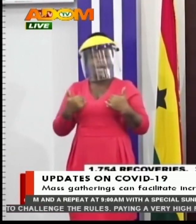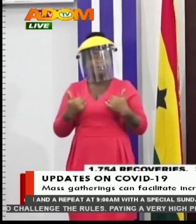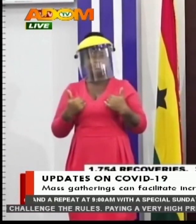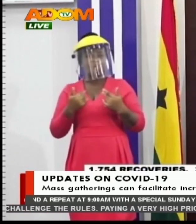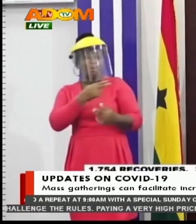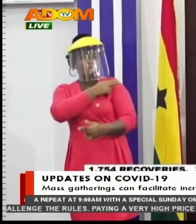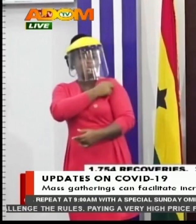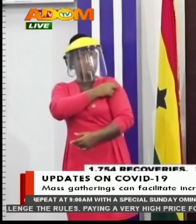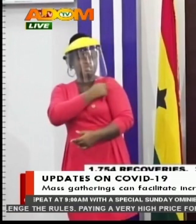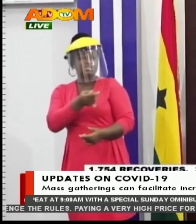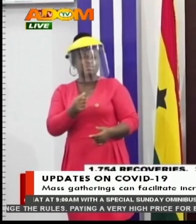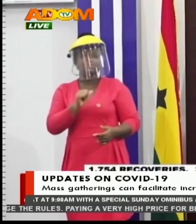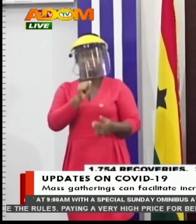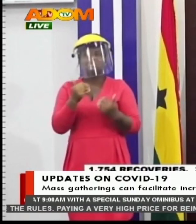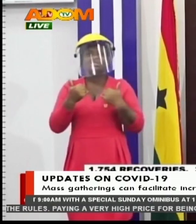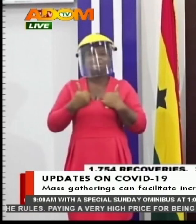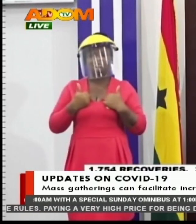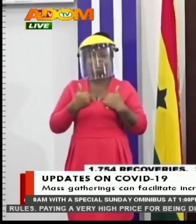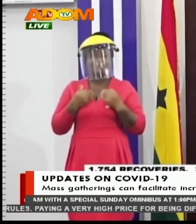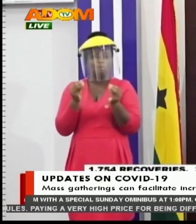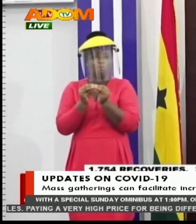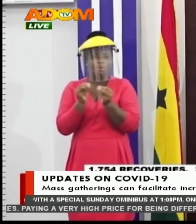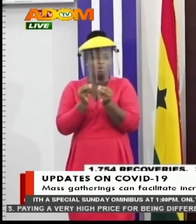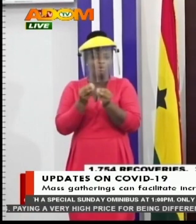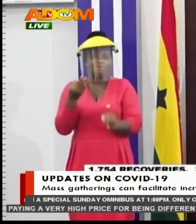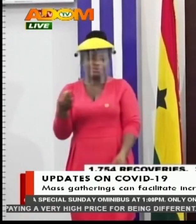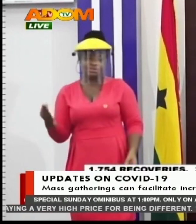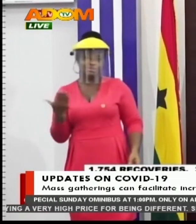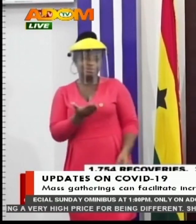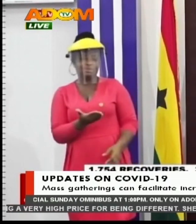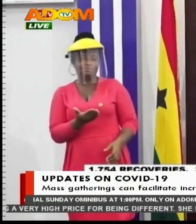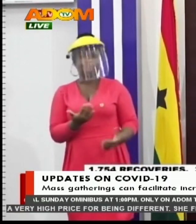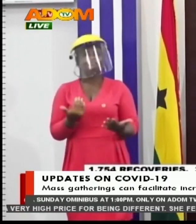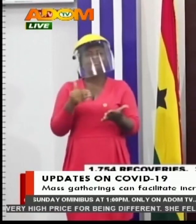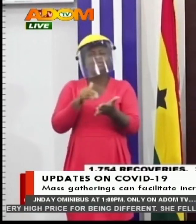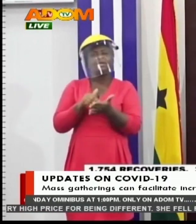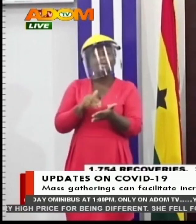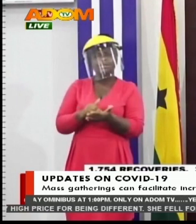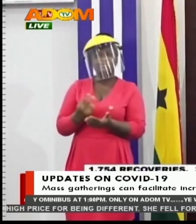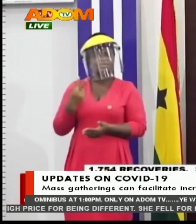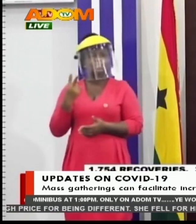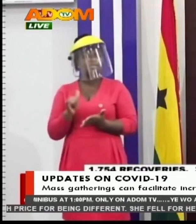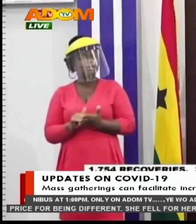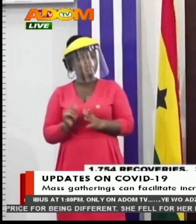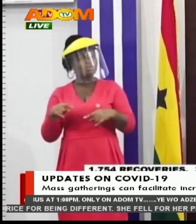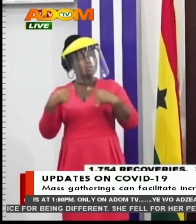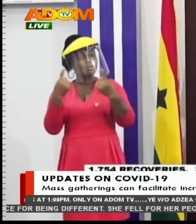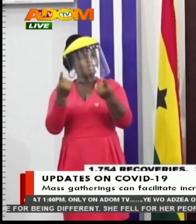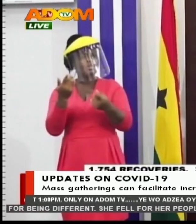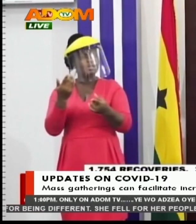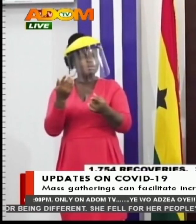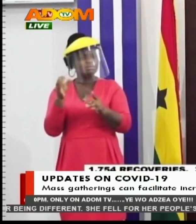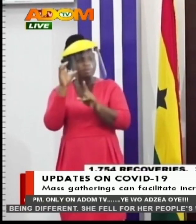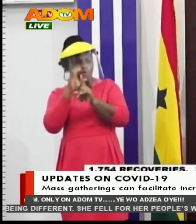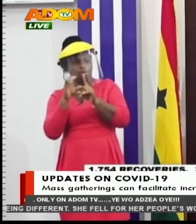Obuasi. Then they also do not have a quarantine facility. So if you have a community that has such high